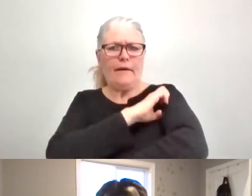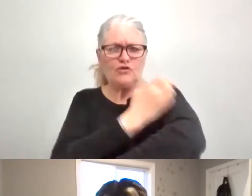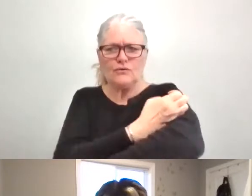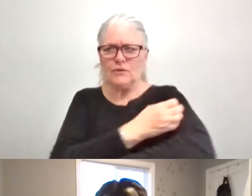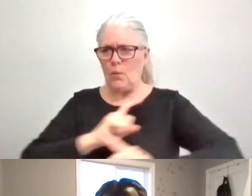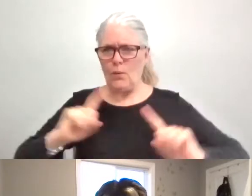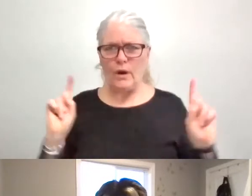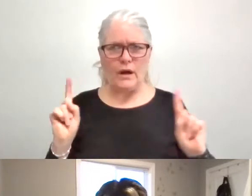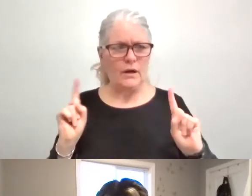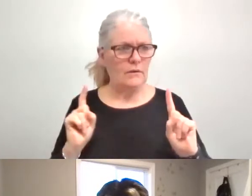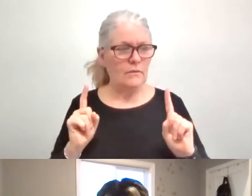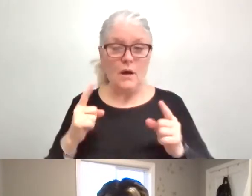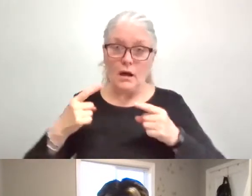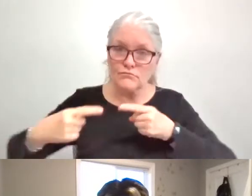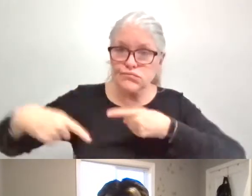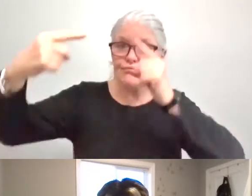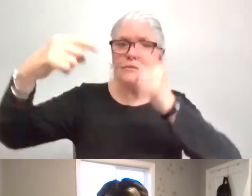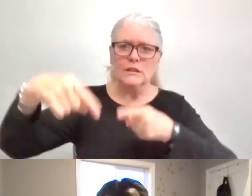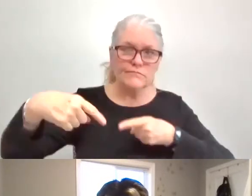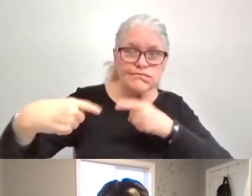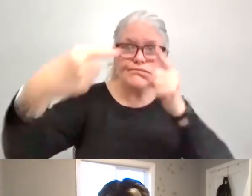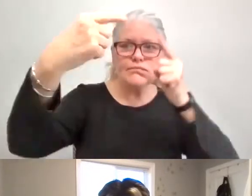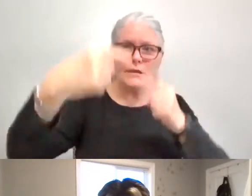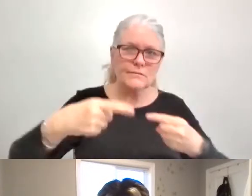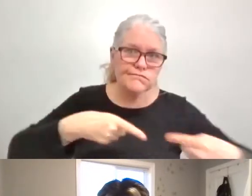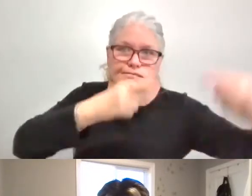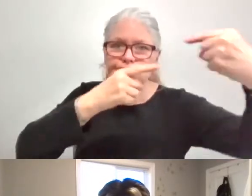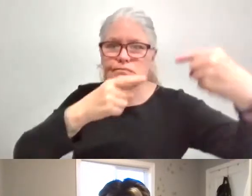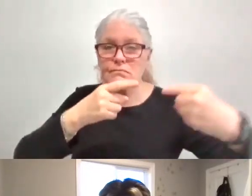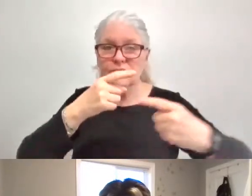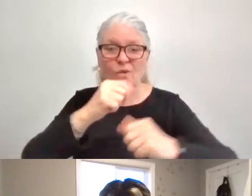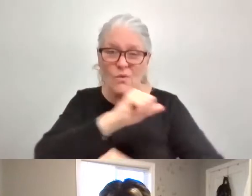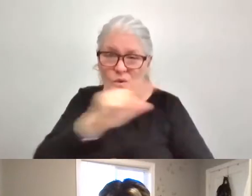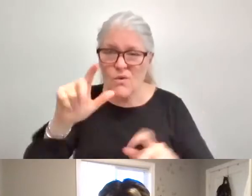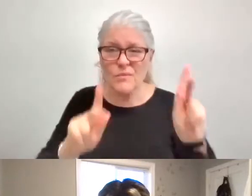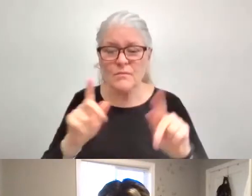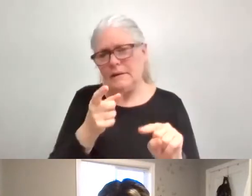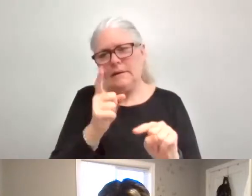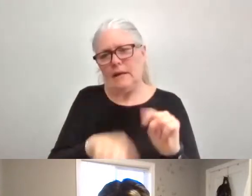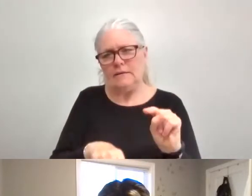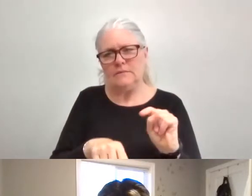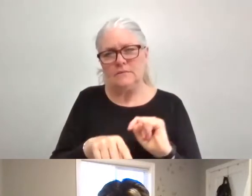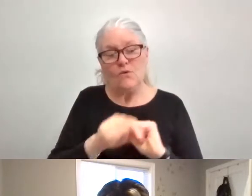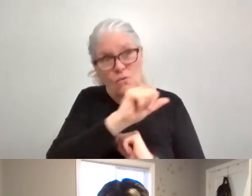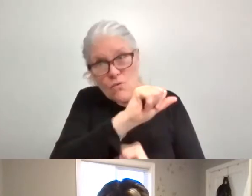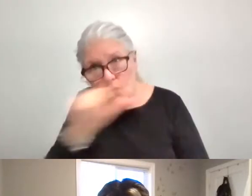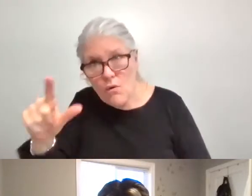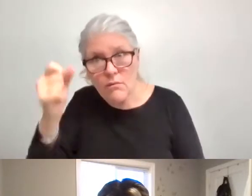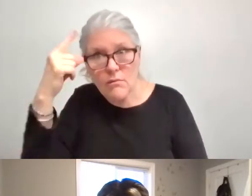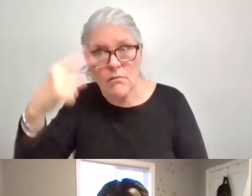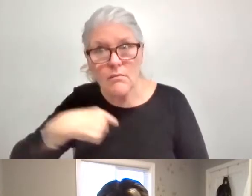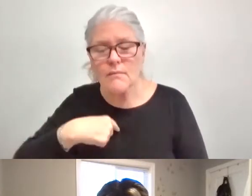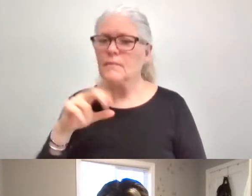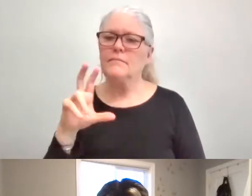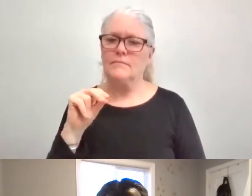because you can't fight everybody. You can't make everybody understand you, but make sure that the people around you and